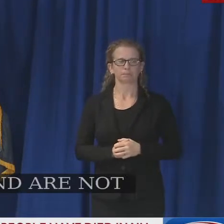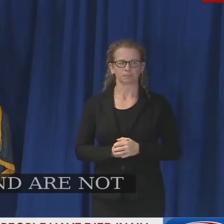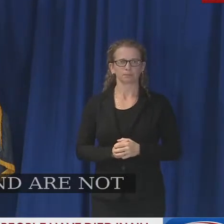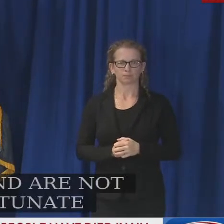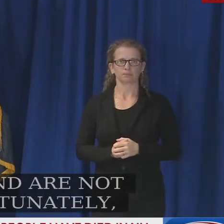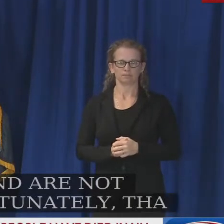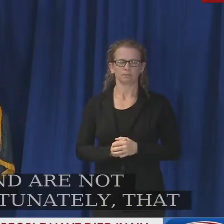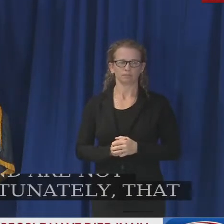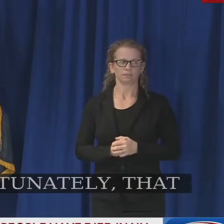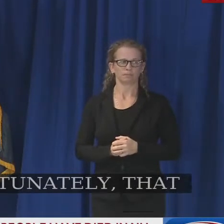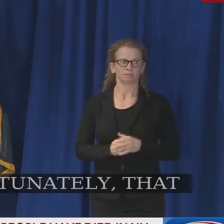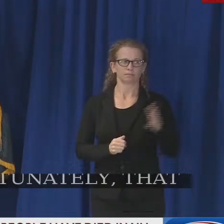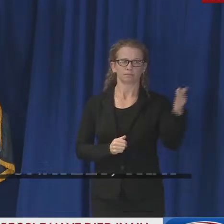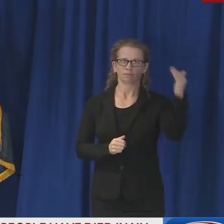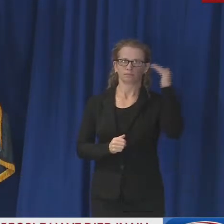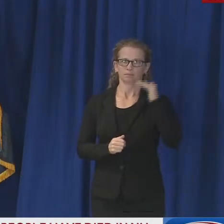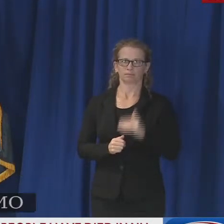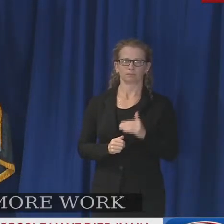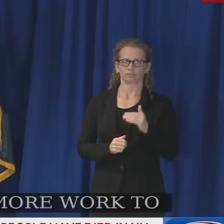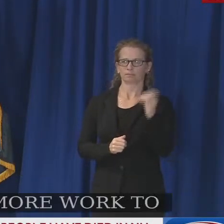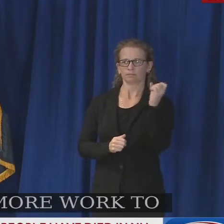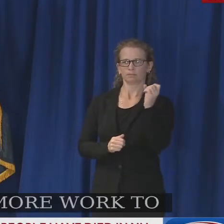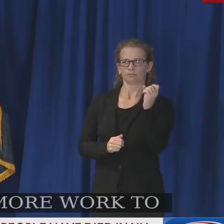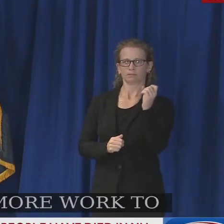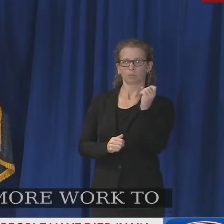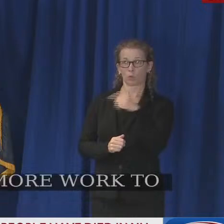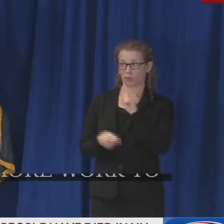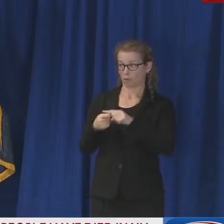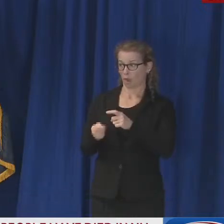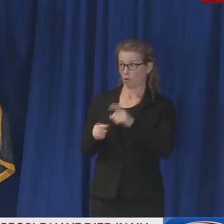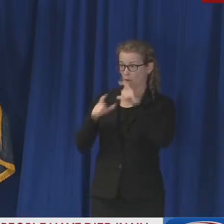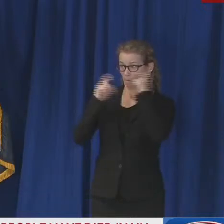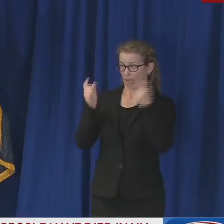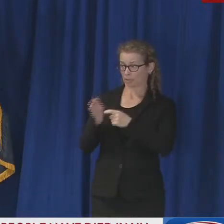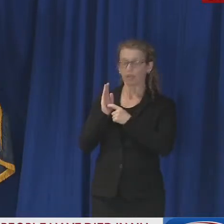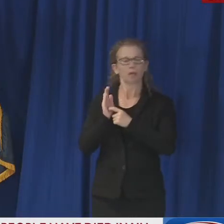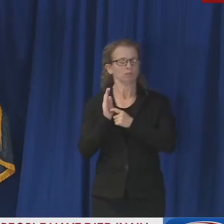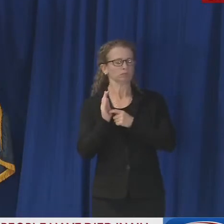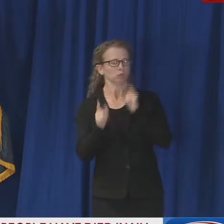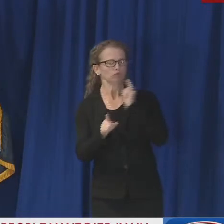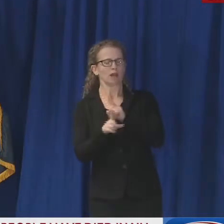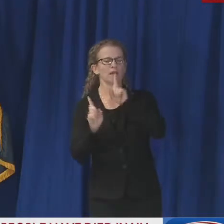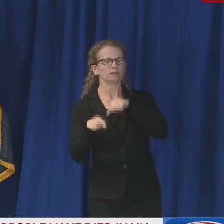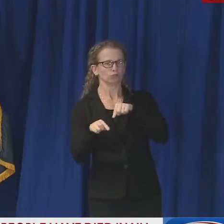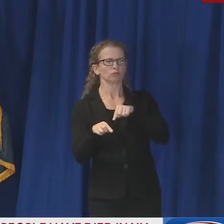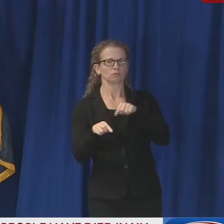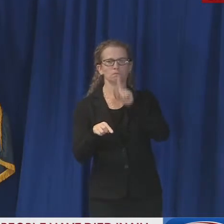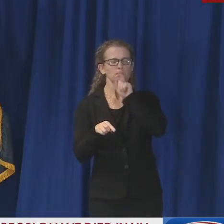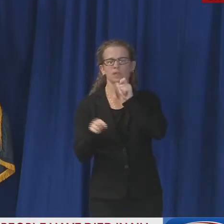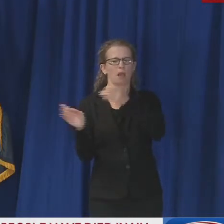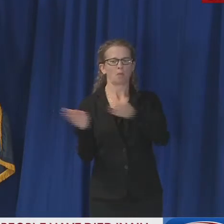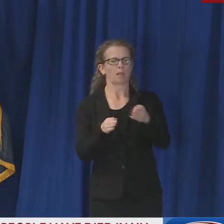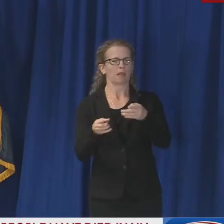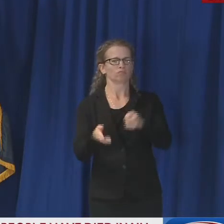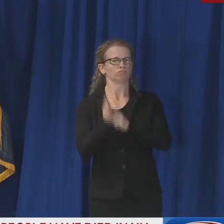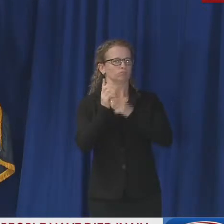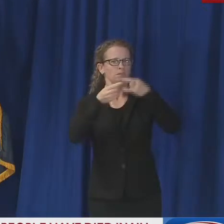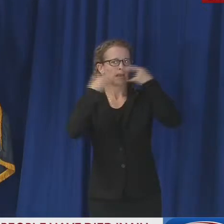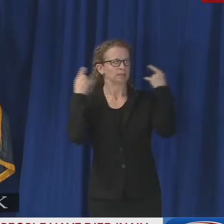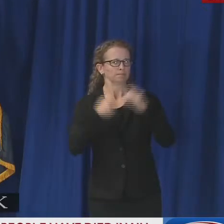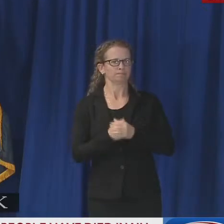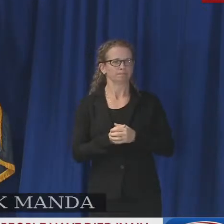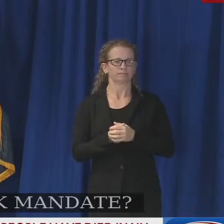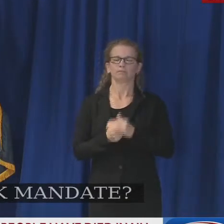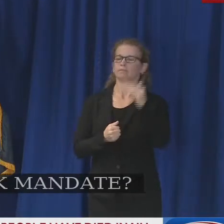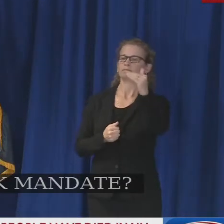It was the mask mandate? Yep, no plans for a mask mandate at this time. Next question comes from Anne